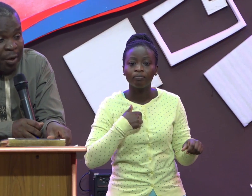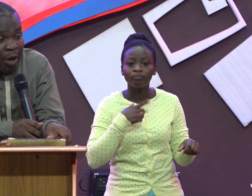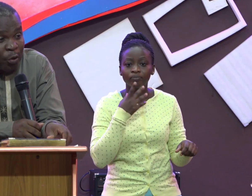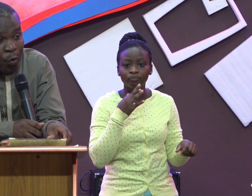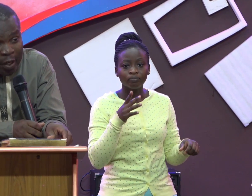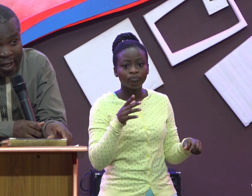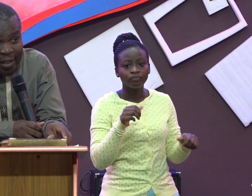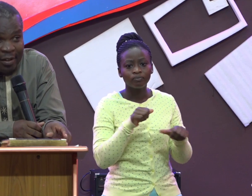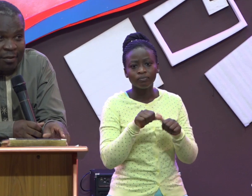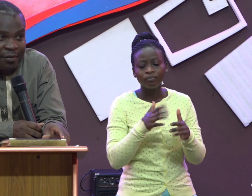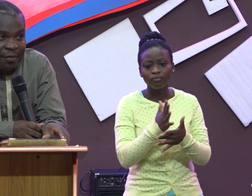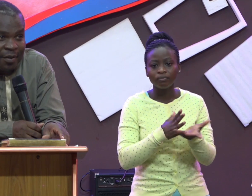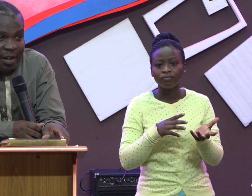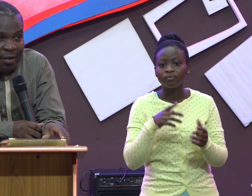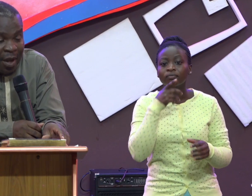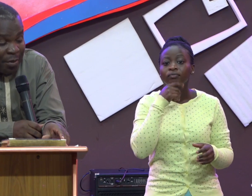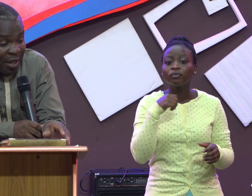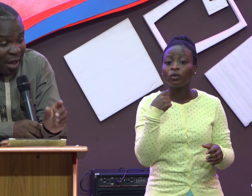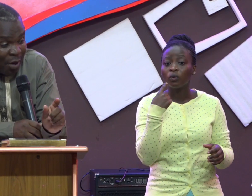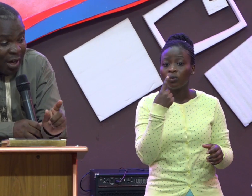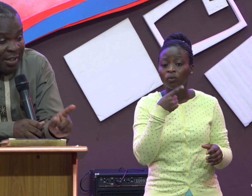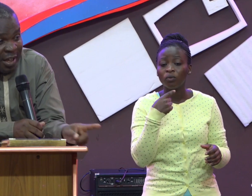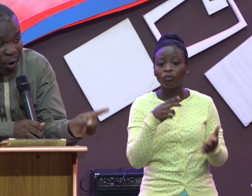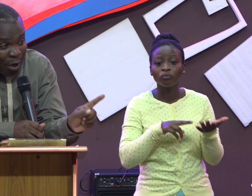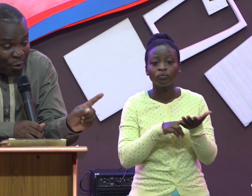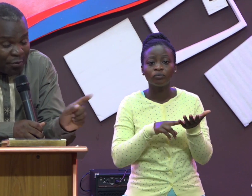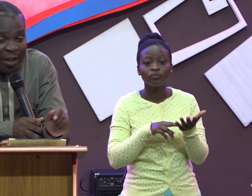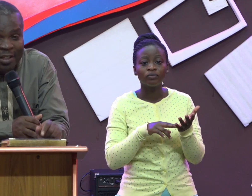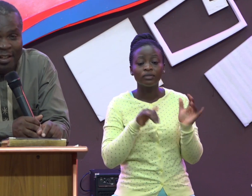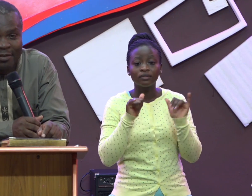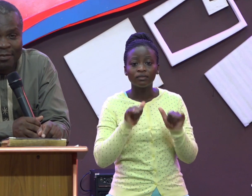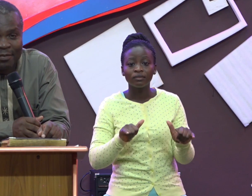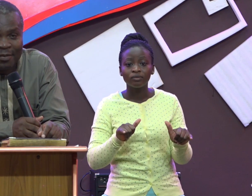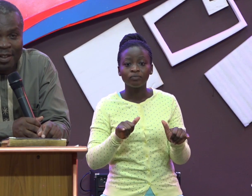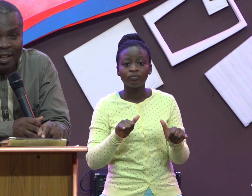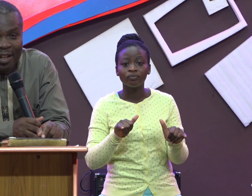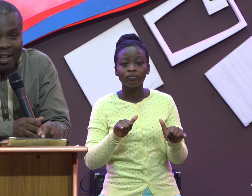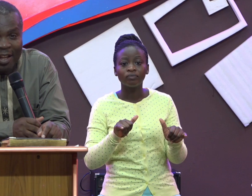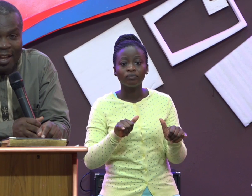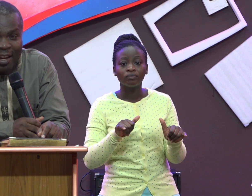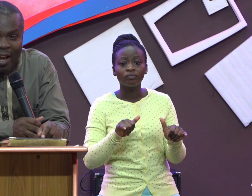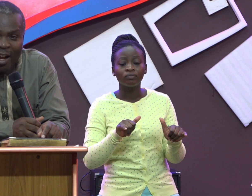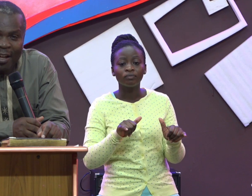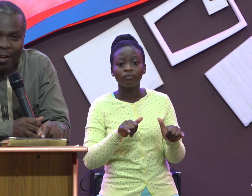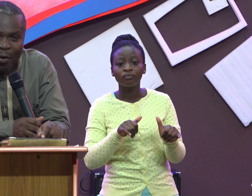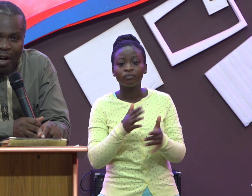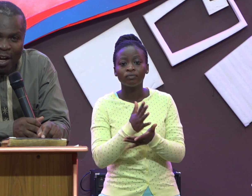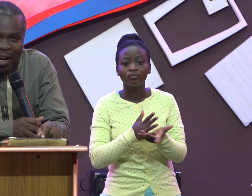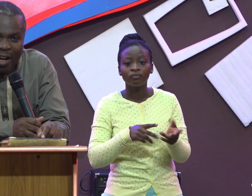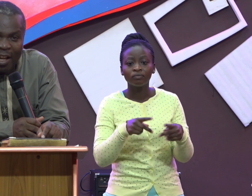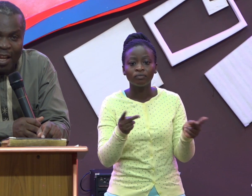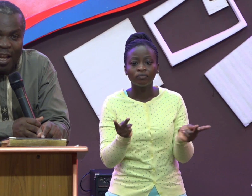He used to stay in Katoke. He was called Mr. University. He used to work in the